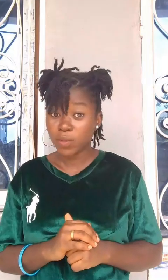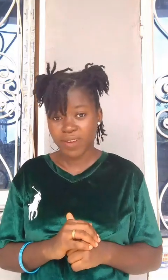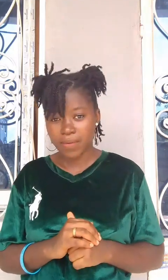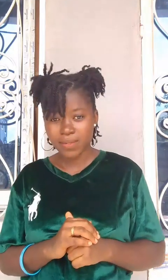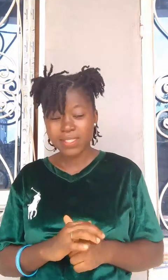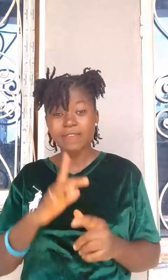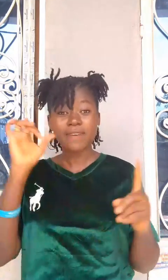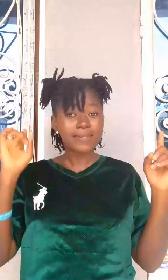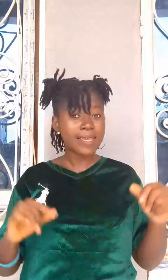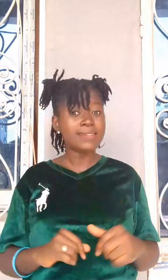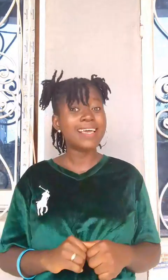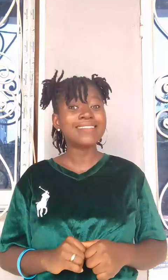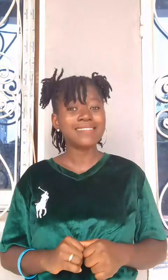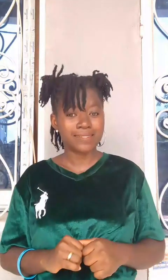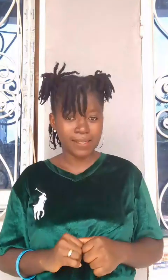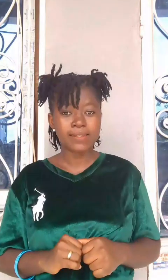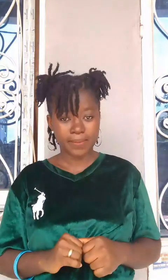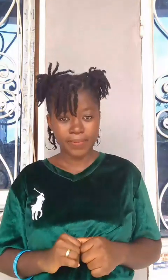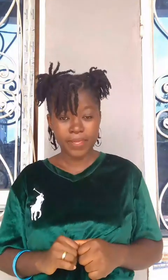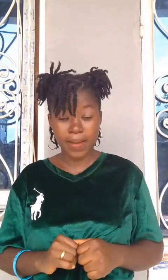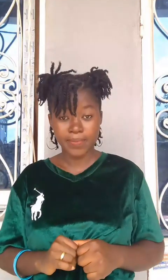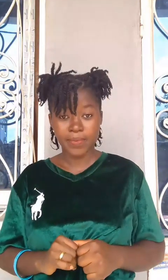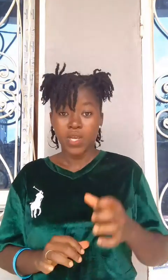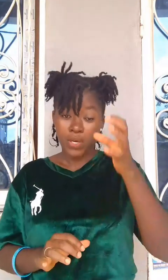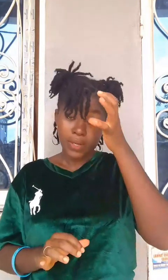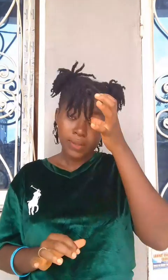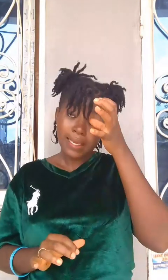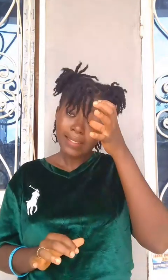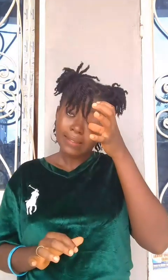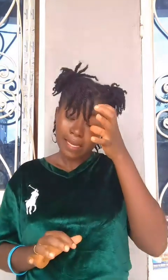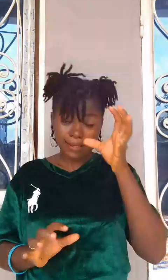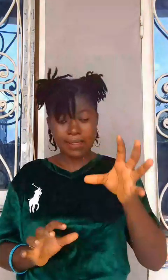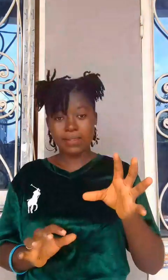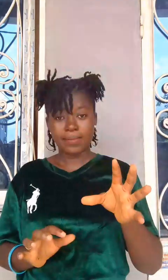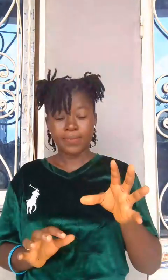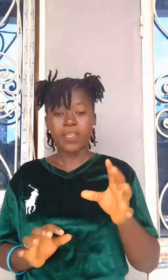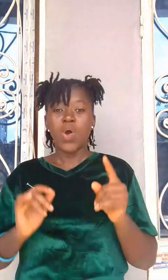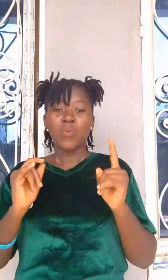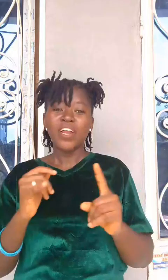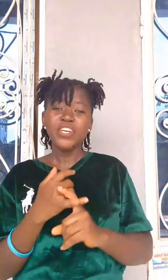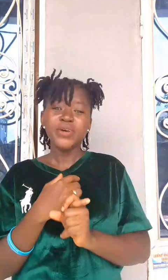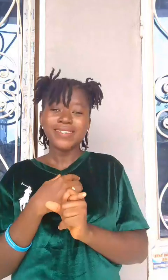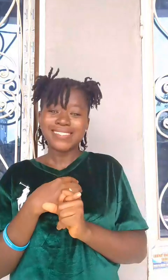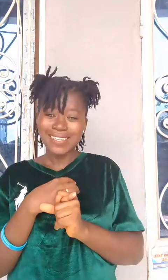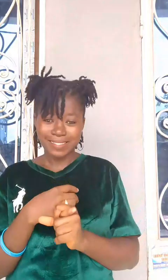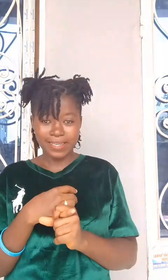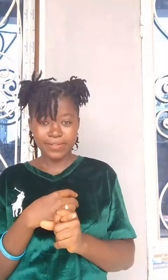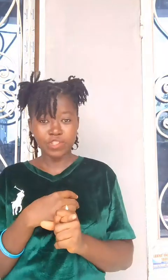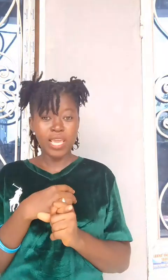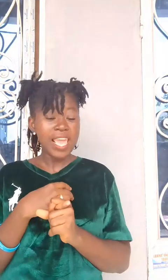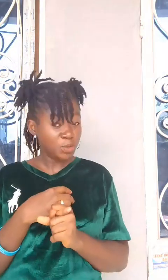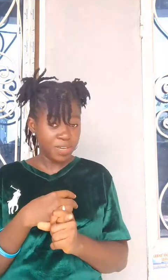papilloma virus? The first thing is get tested. Yeah, you need to get tested. When you are tested for